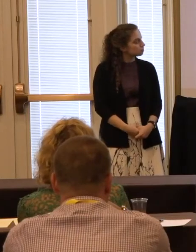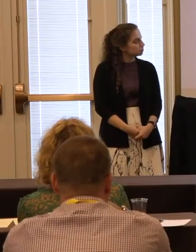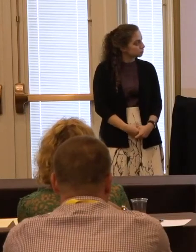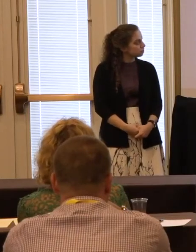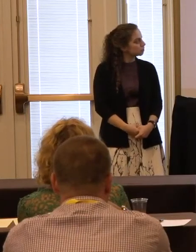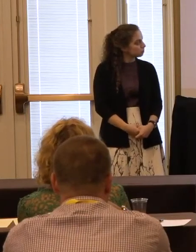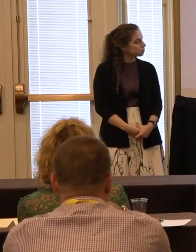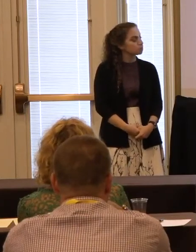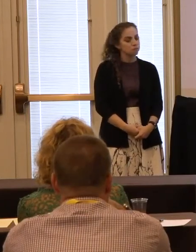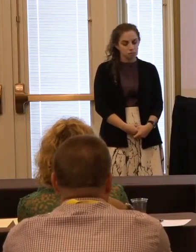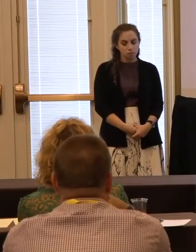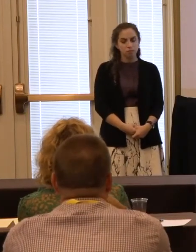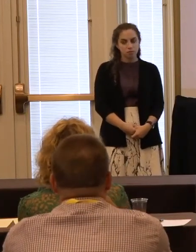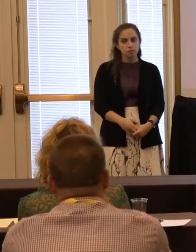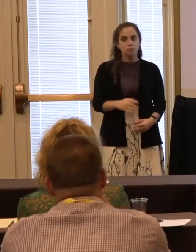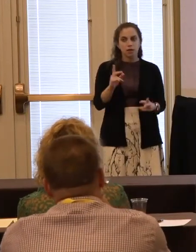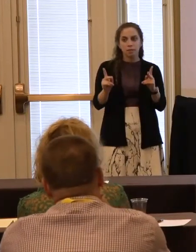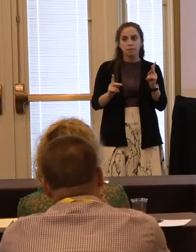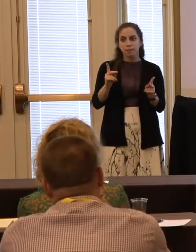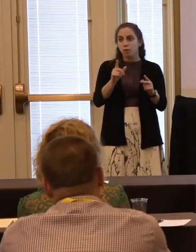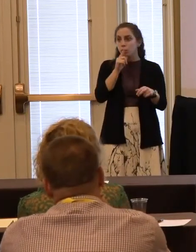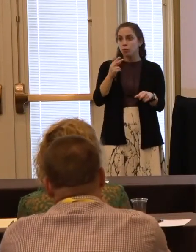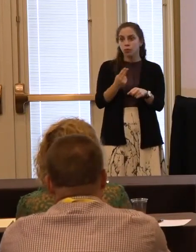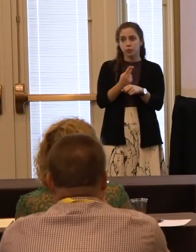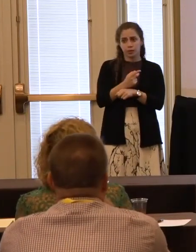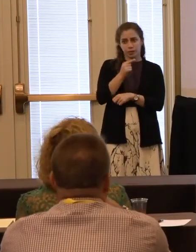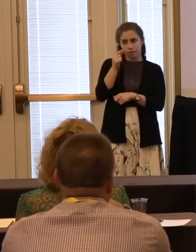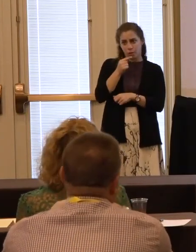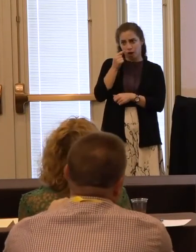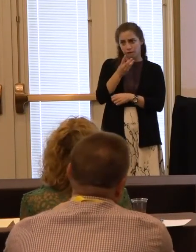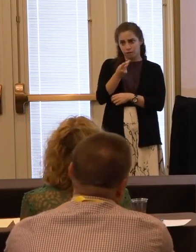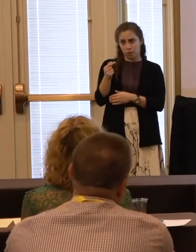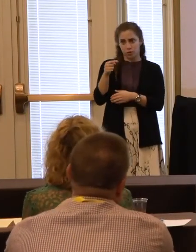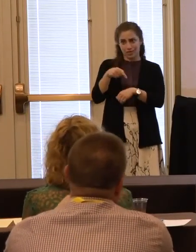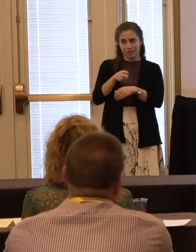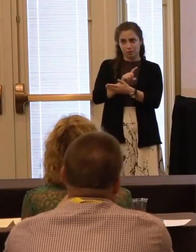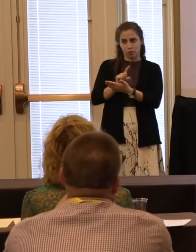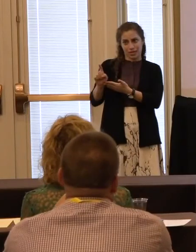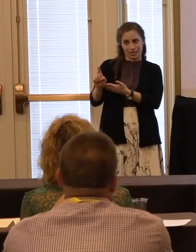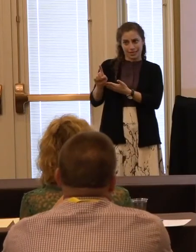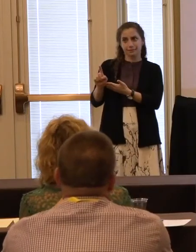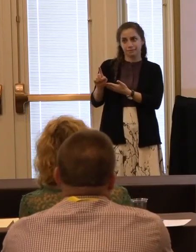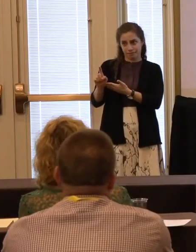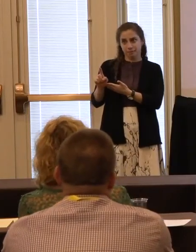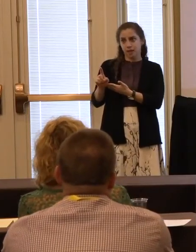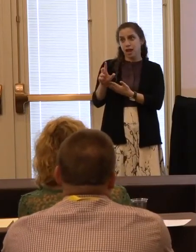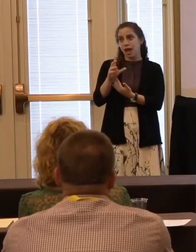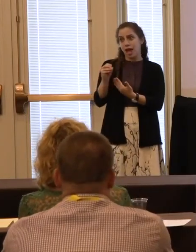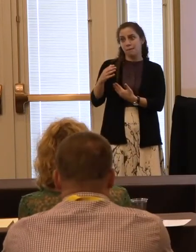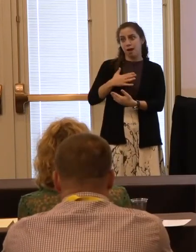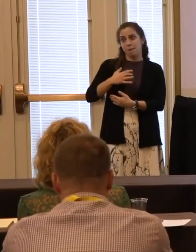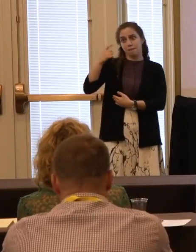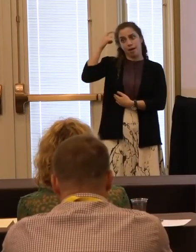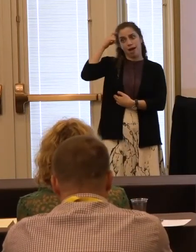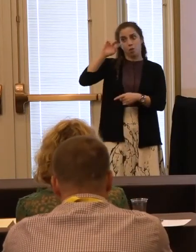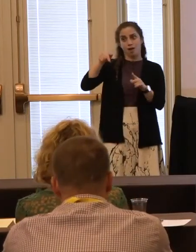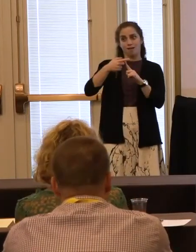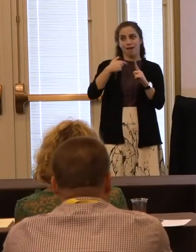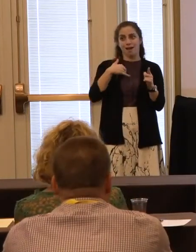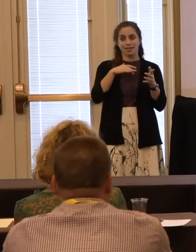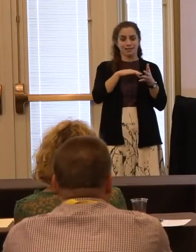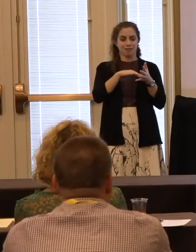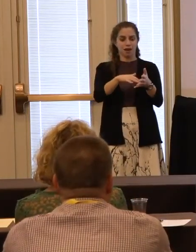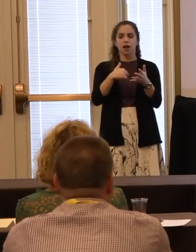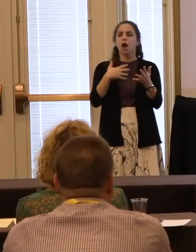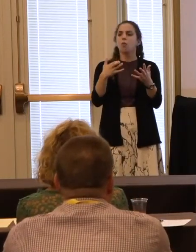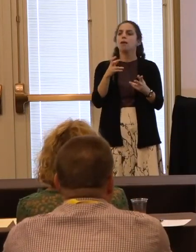So these are people who are using cannabis several times a week, And in my mind, when I was doing the study, I was looking for